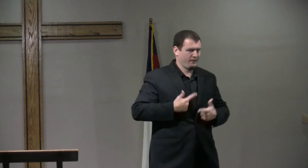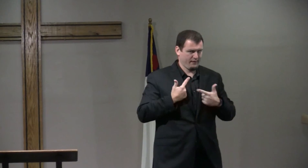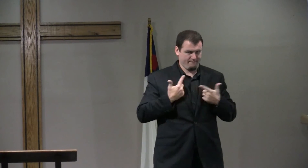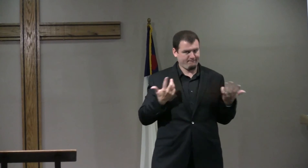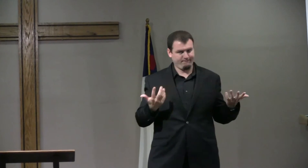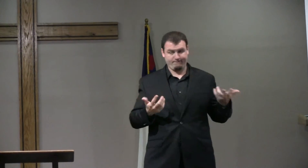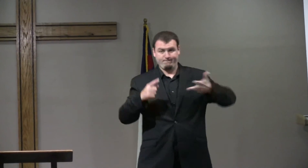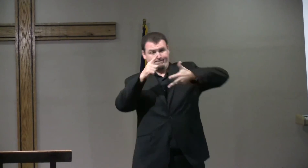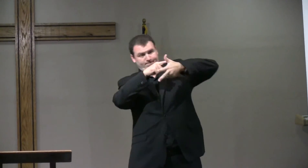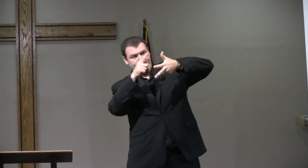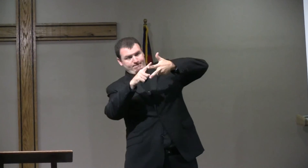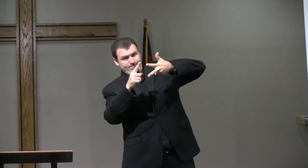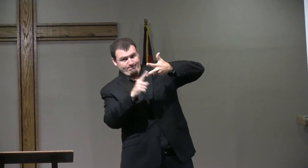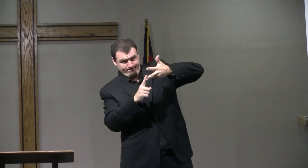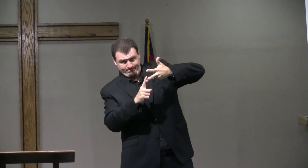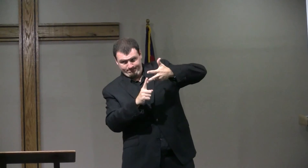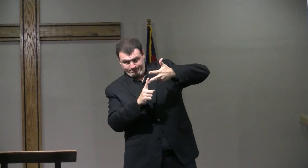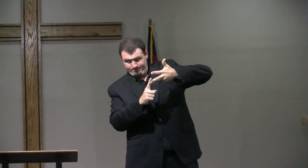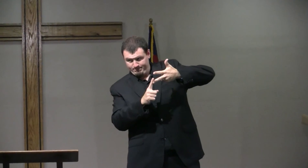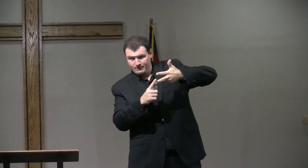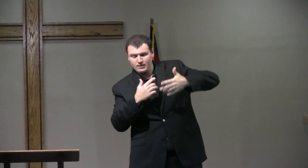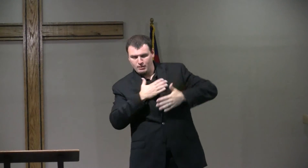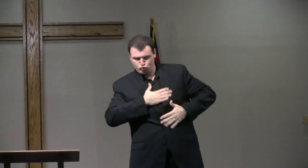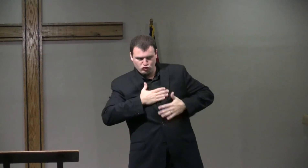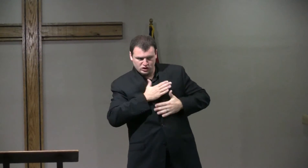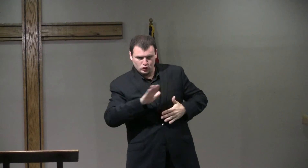So how does this apply to your life?